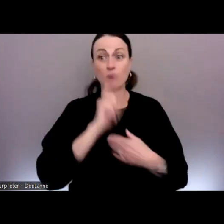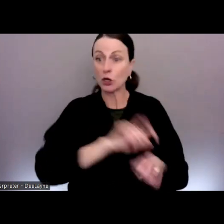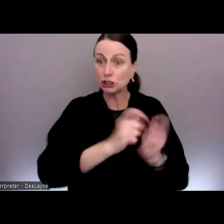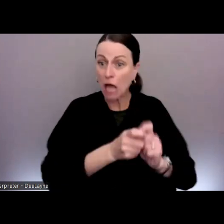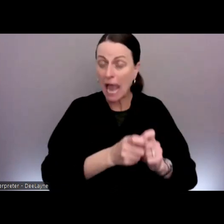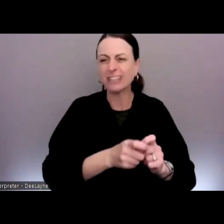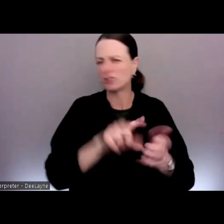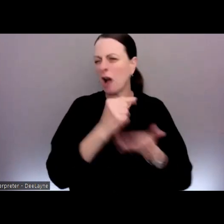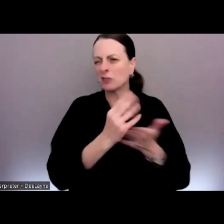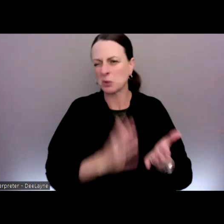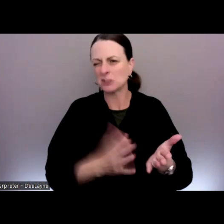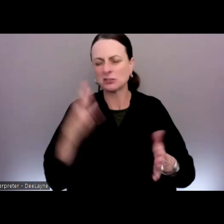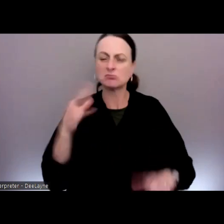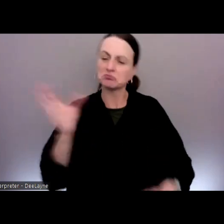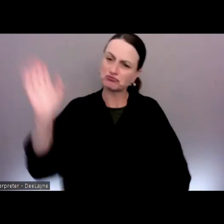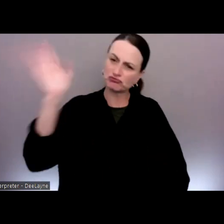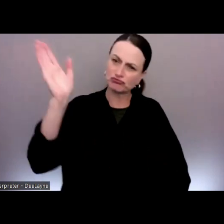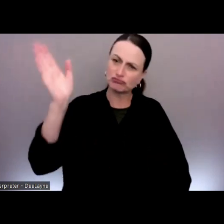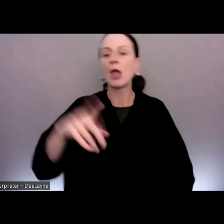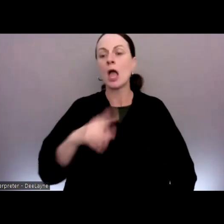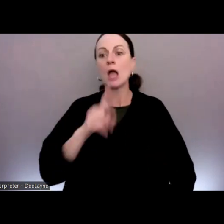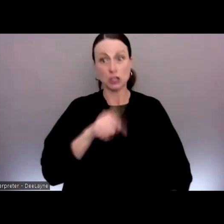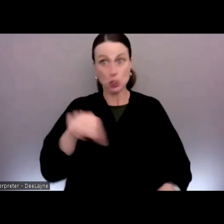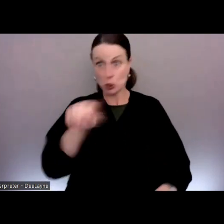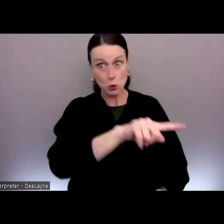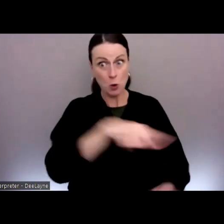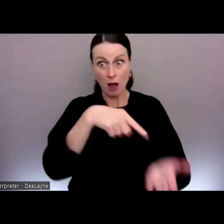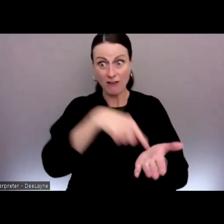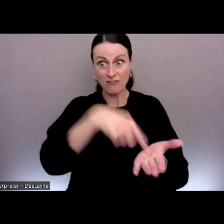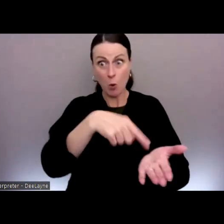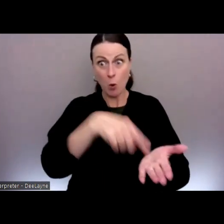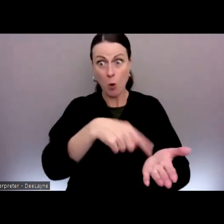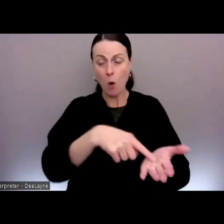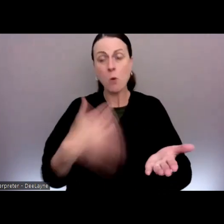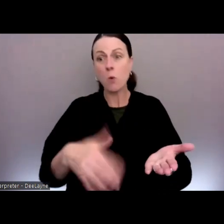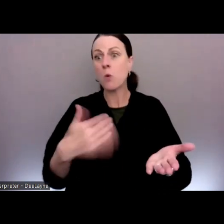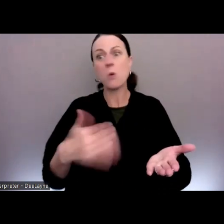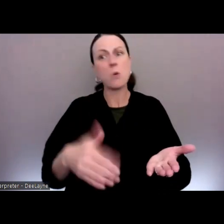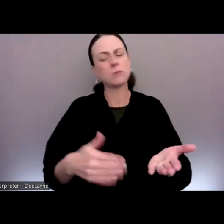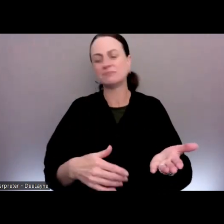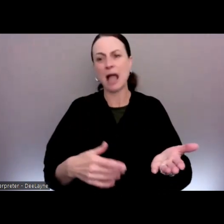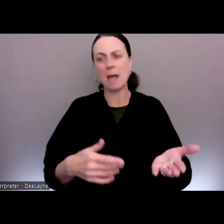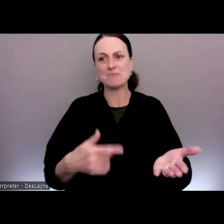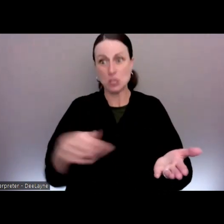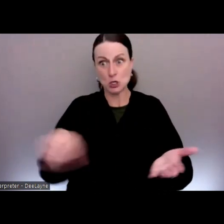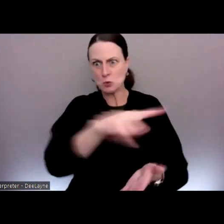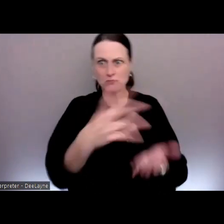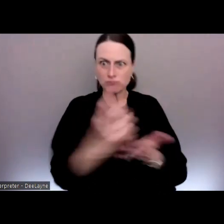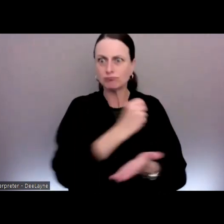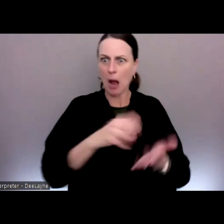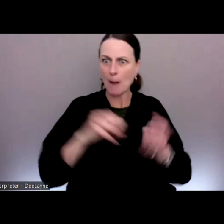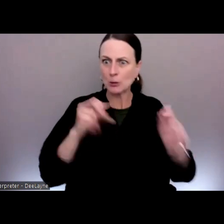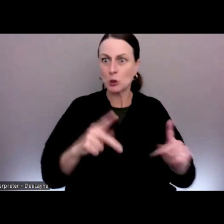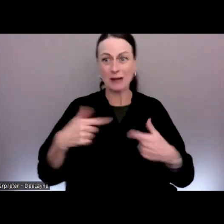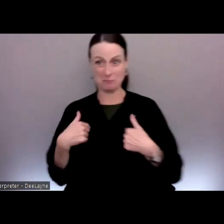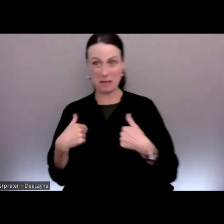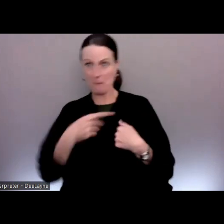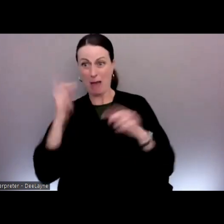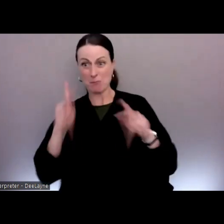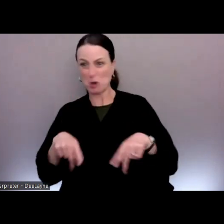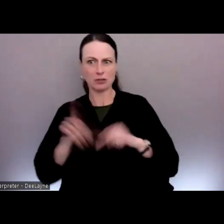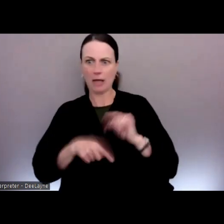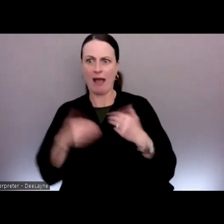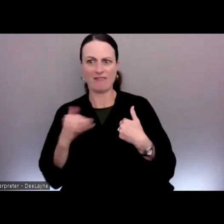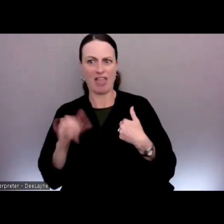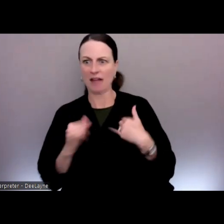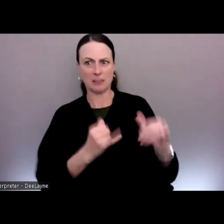been afforded educational opportunities that a racist society had denied him. As he concluded, a